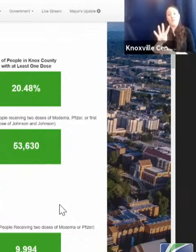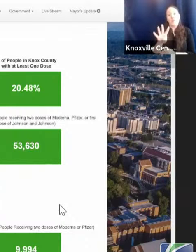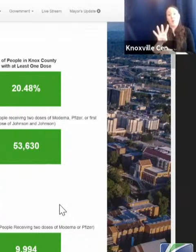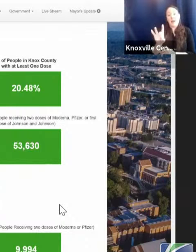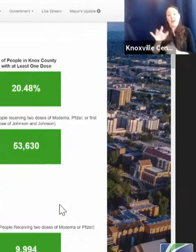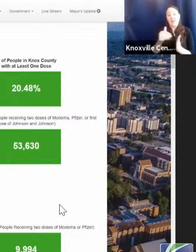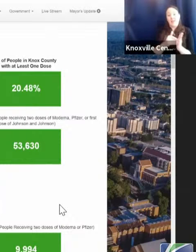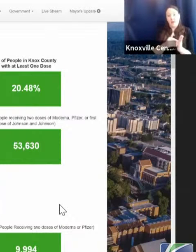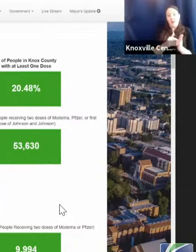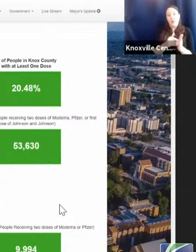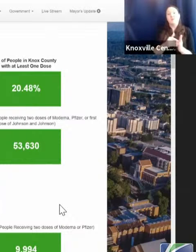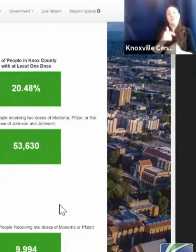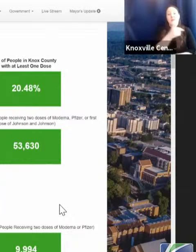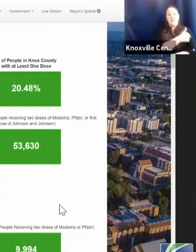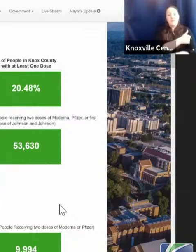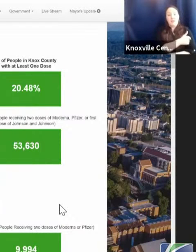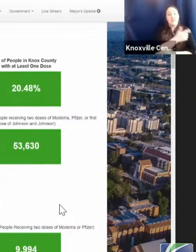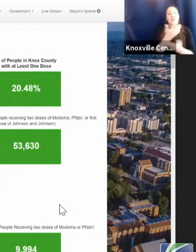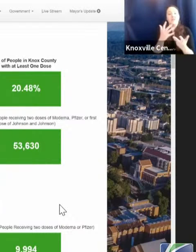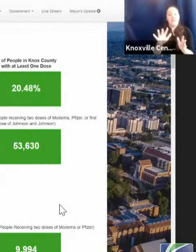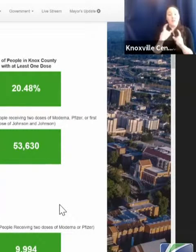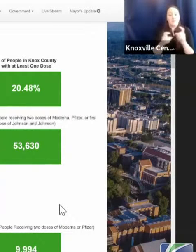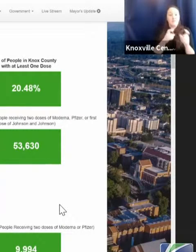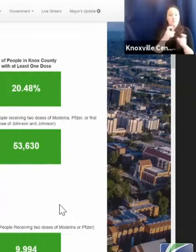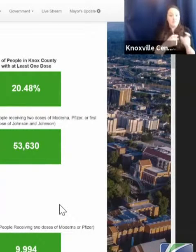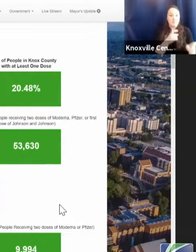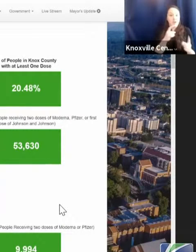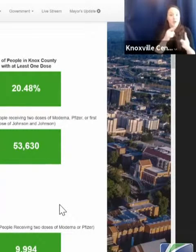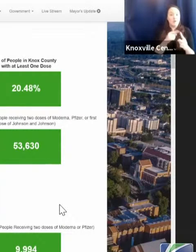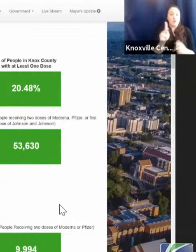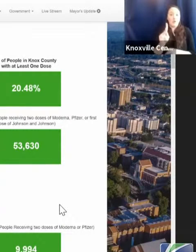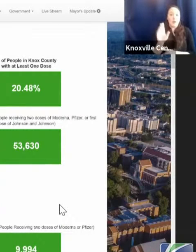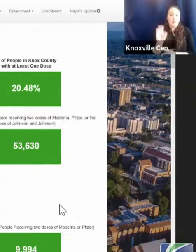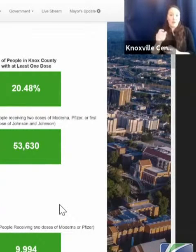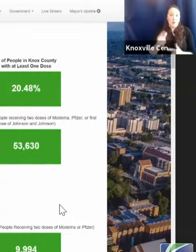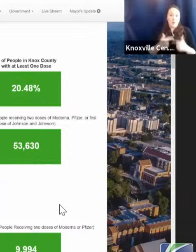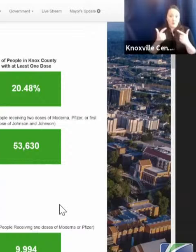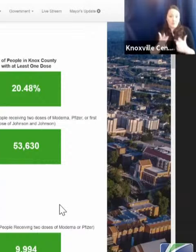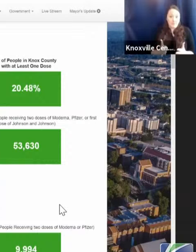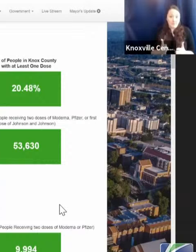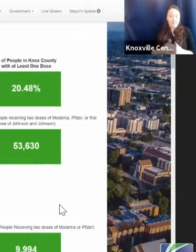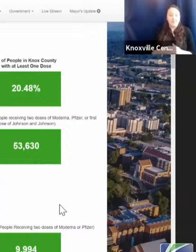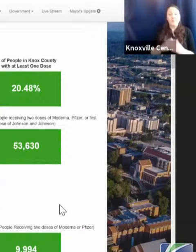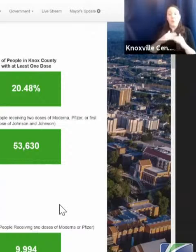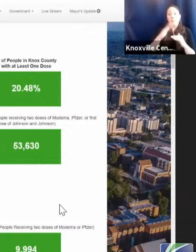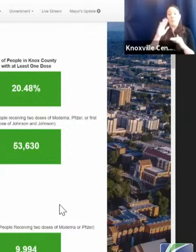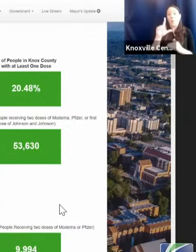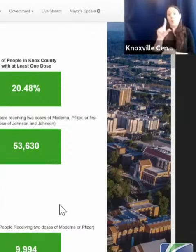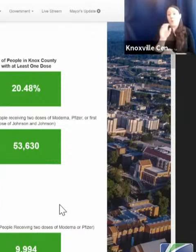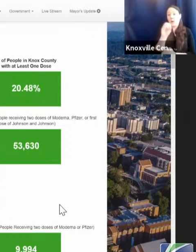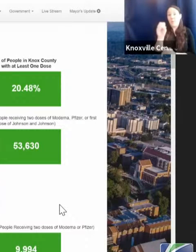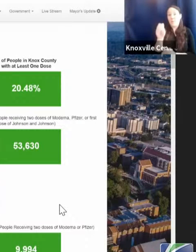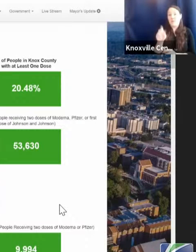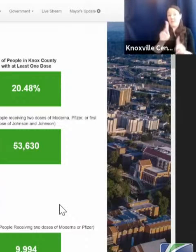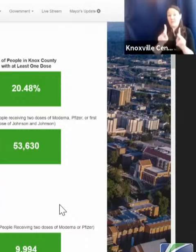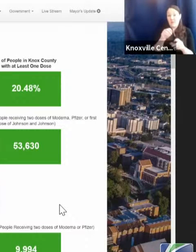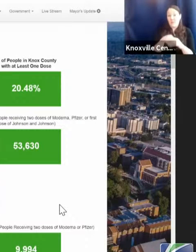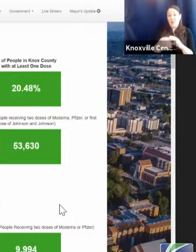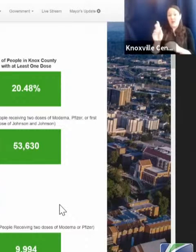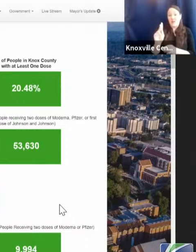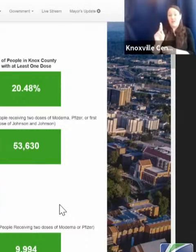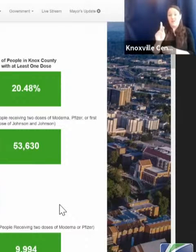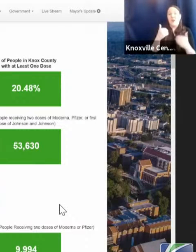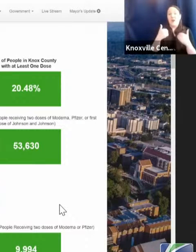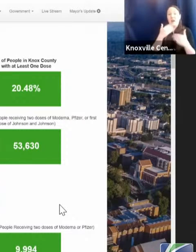148,000 vaccinations have been reported among Knox County residents. More than 20% of people having at least some level